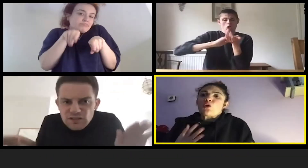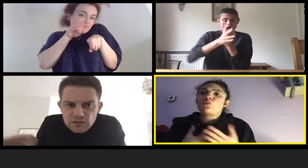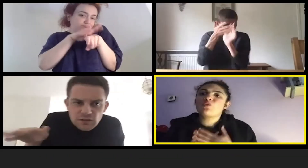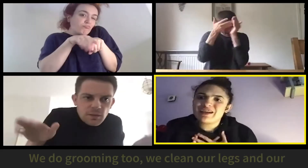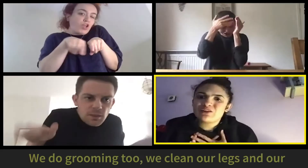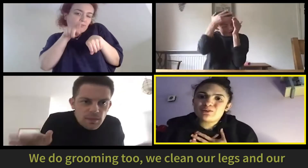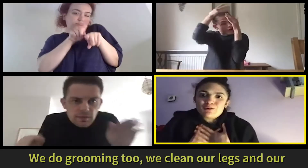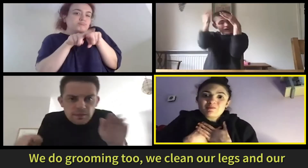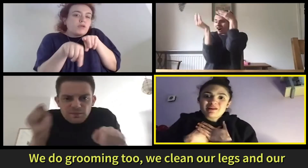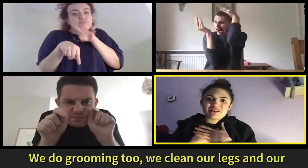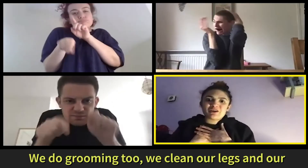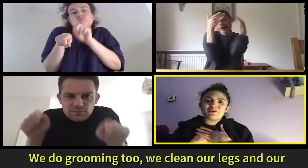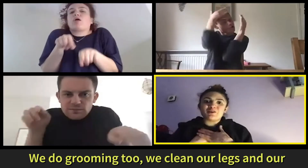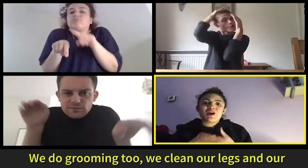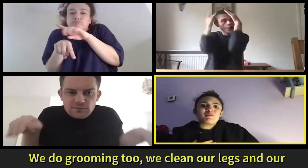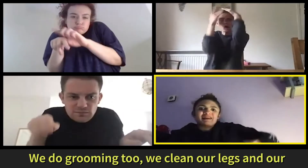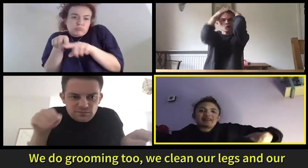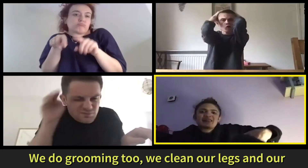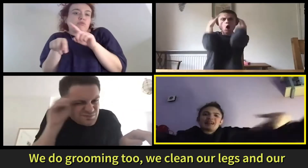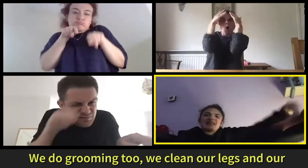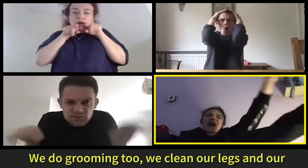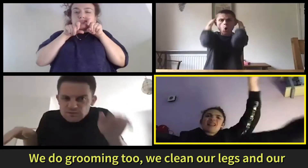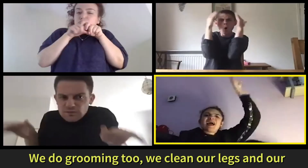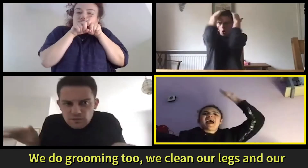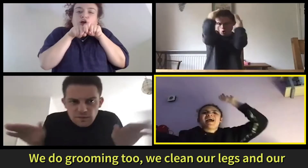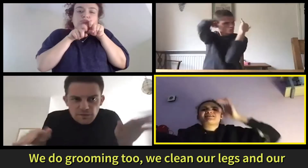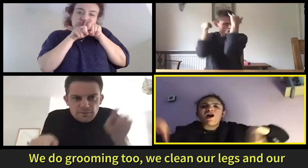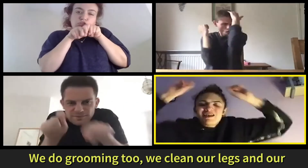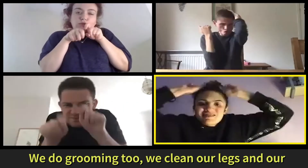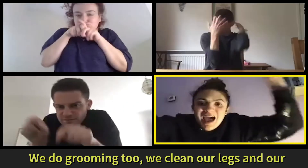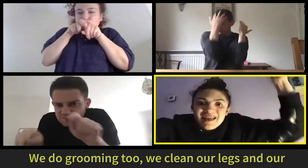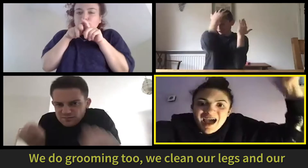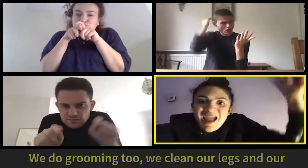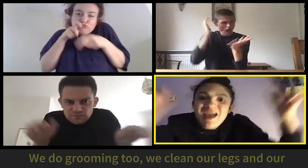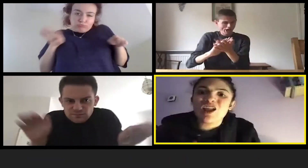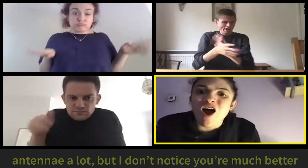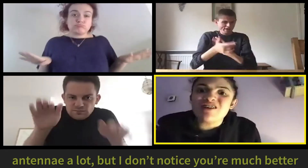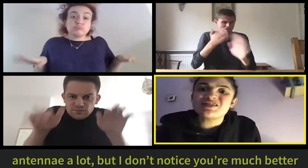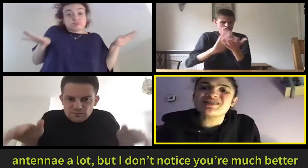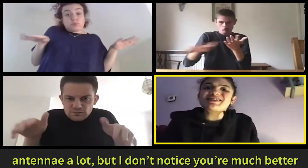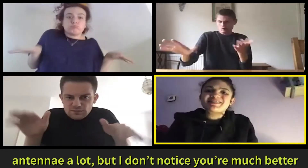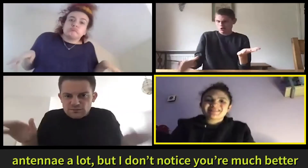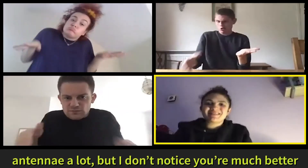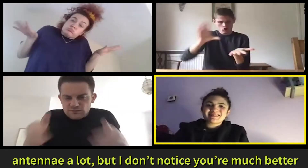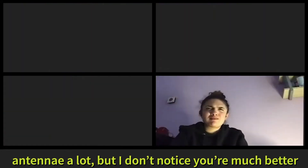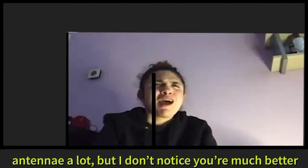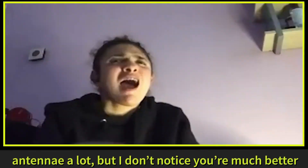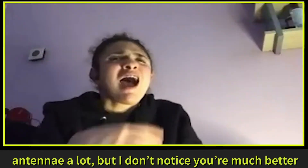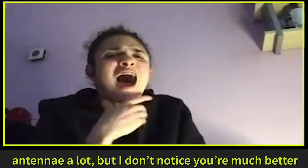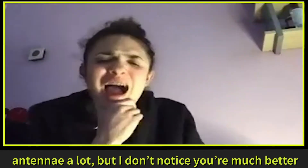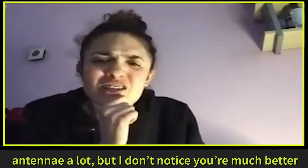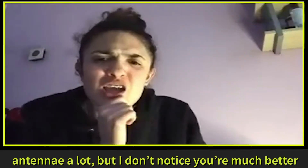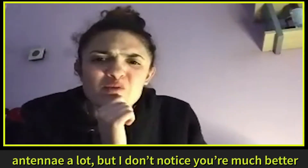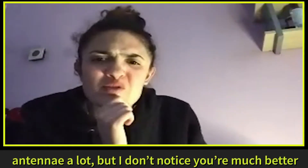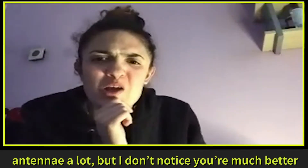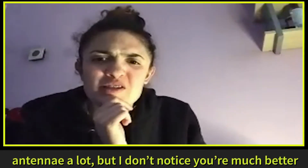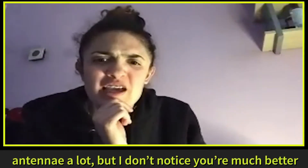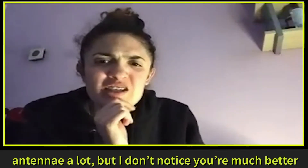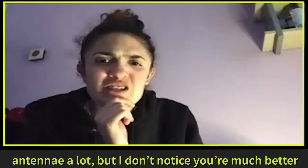We do grooming too. We clean our legs and our antennae a lot. I don't notice